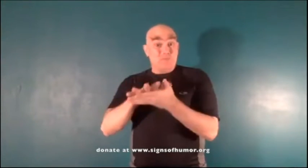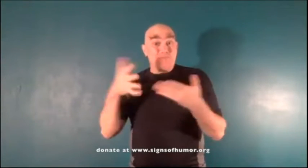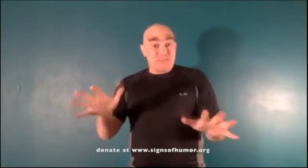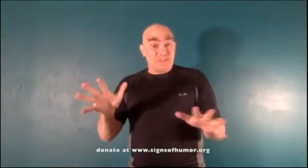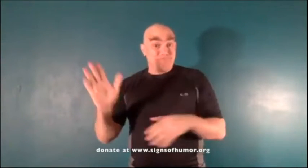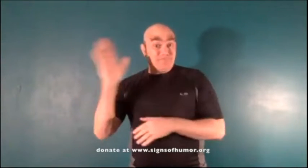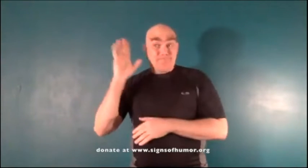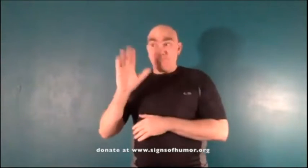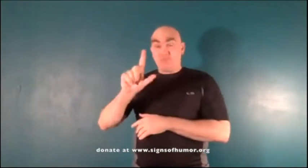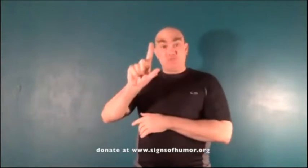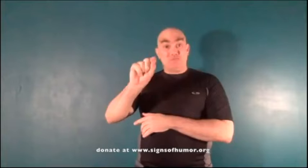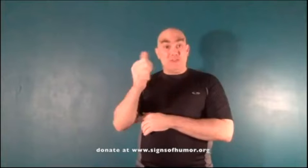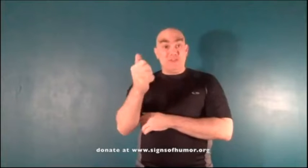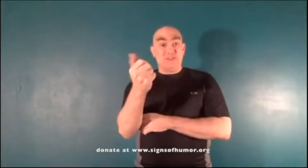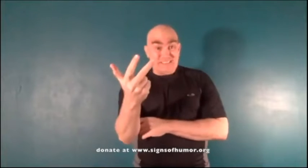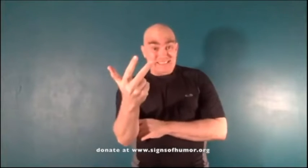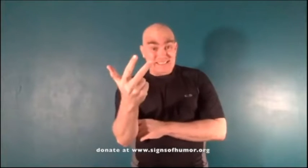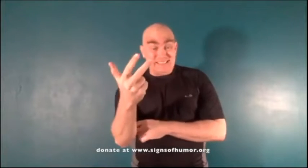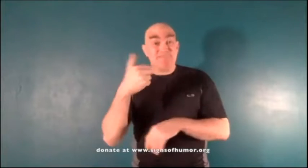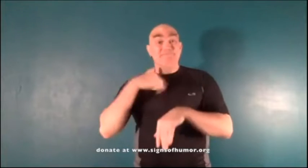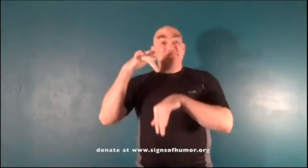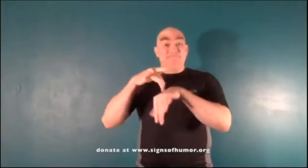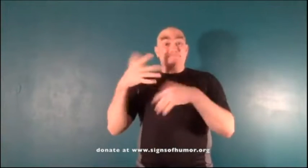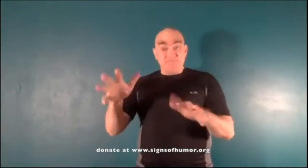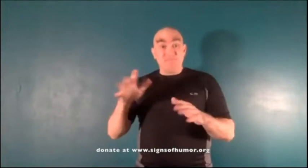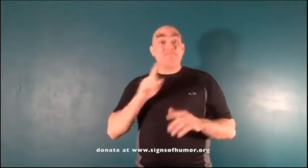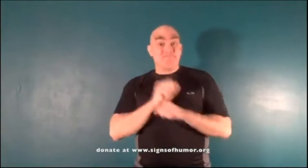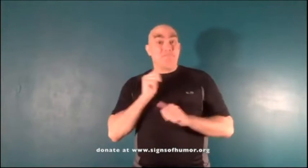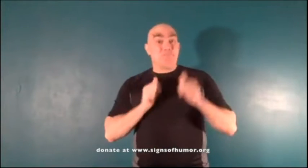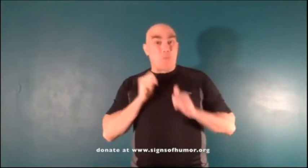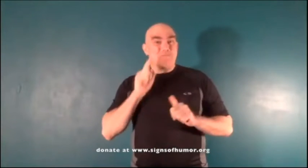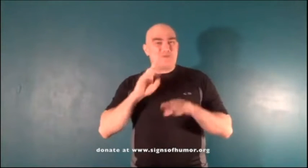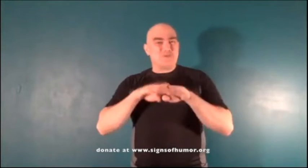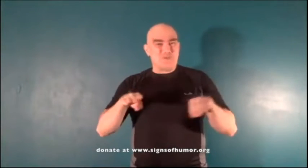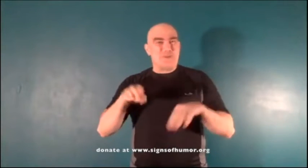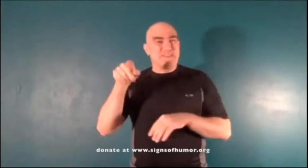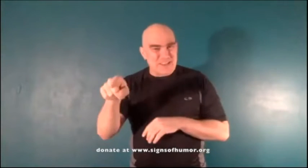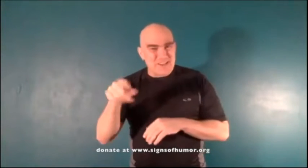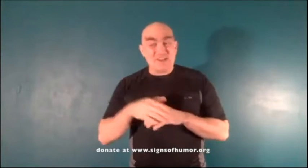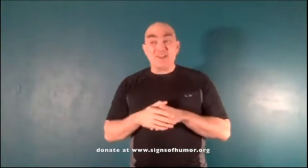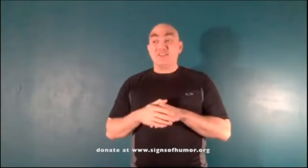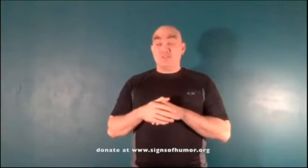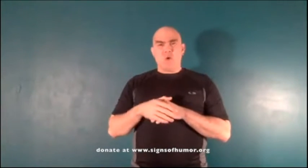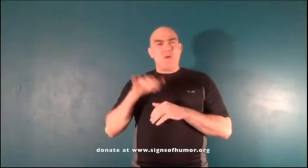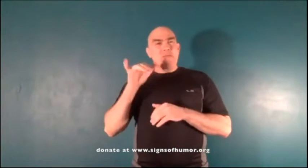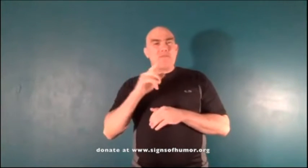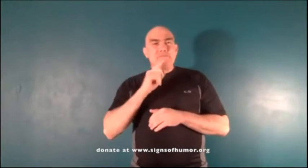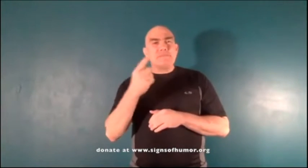And I've been there. I got to go back in 2013. I did a performance there for the kids at the